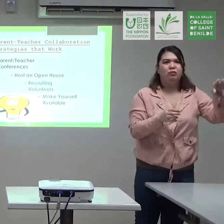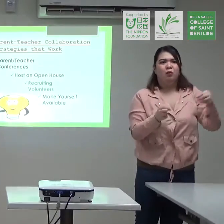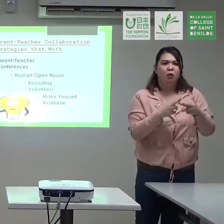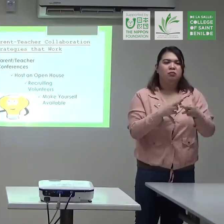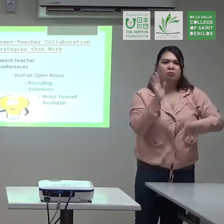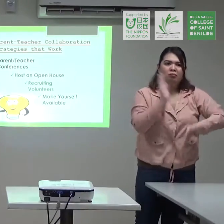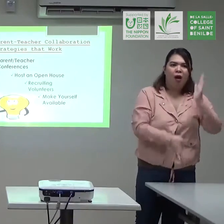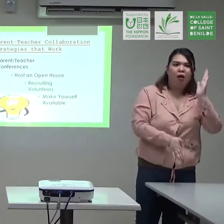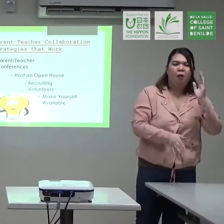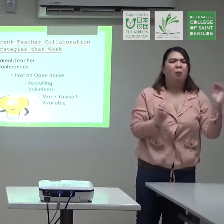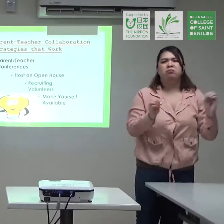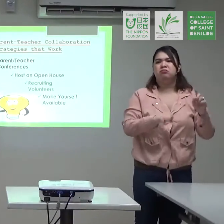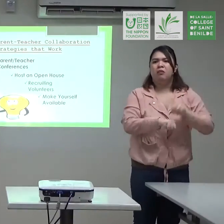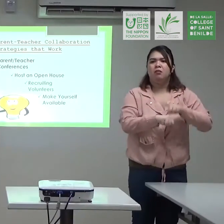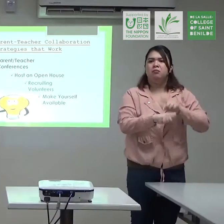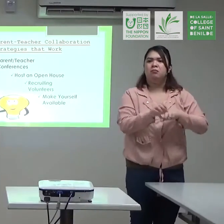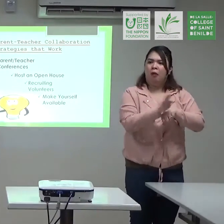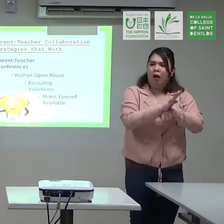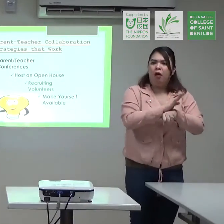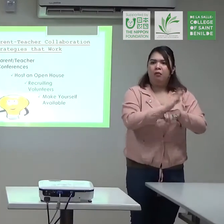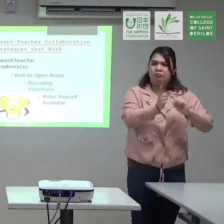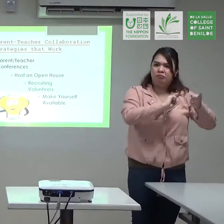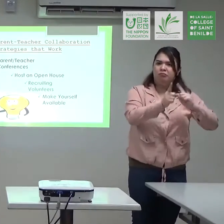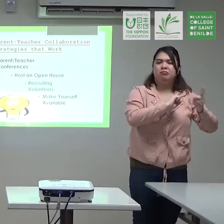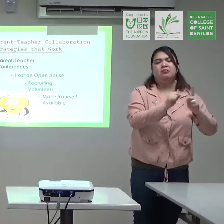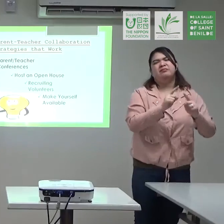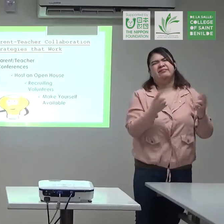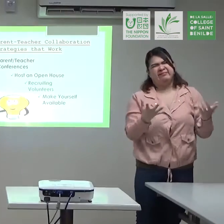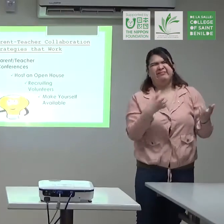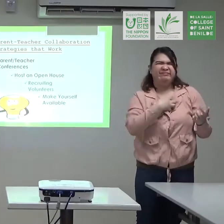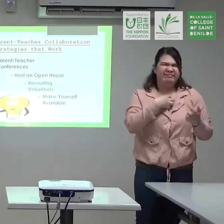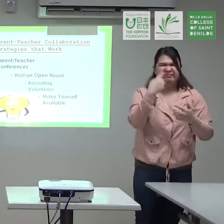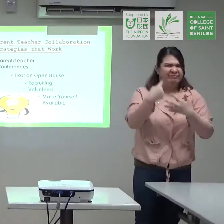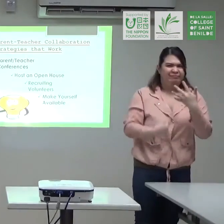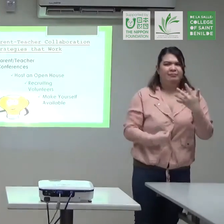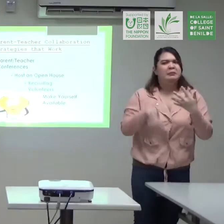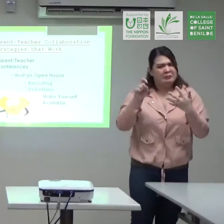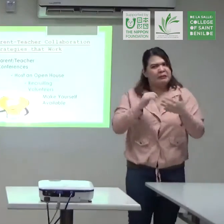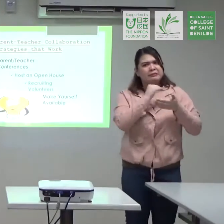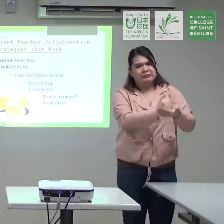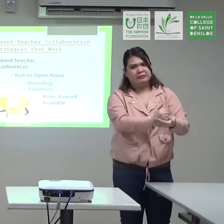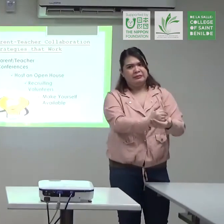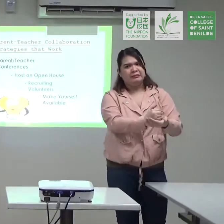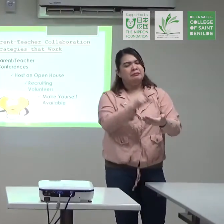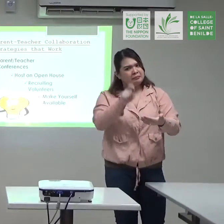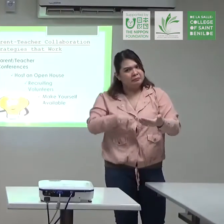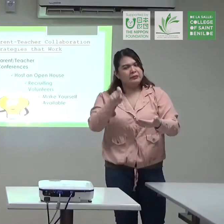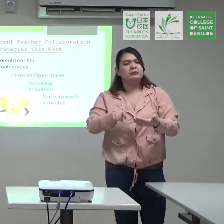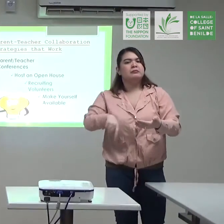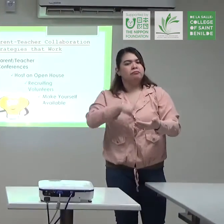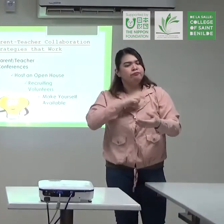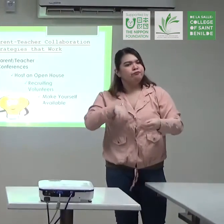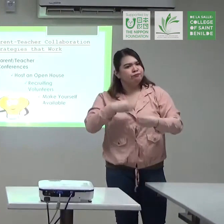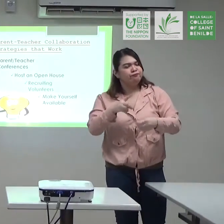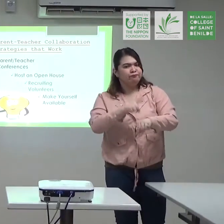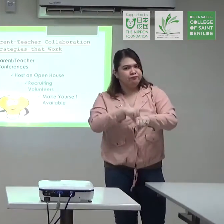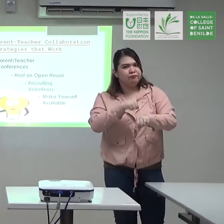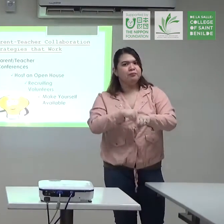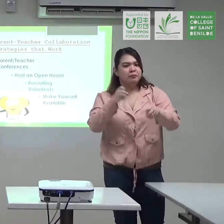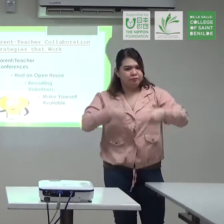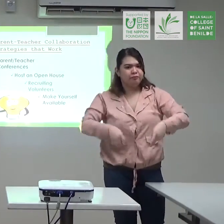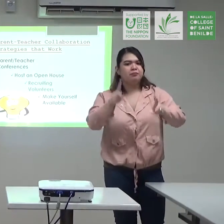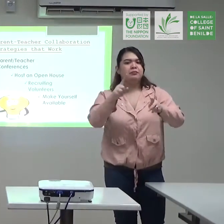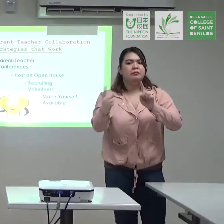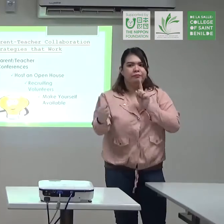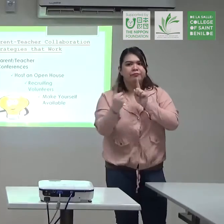somewhere. Wala talagang time to talk to the teacher. It should not be the case. You have to give time for parents to